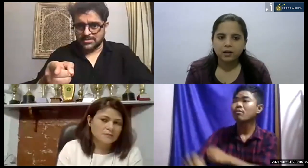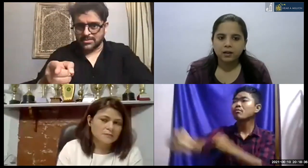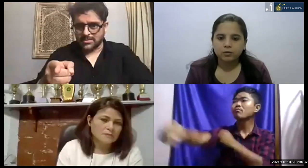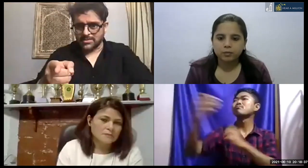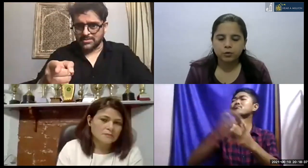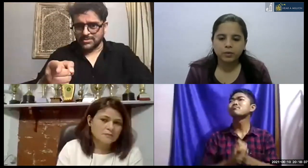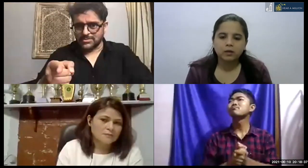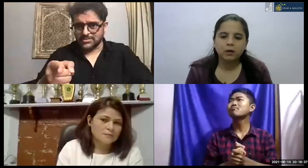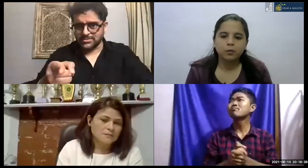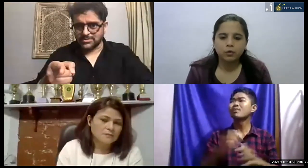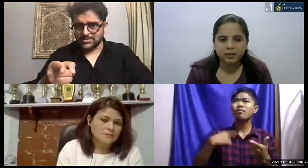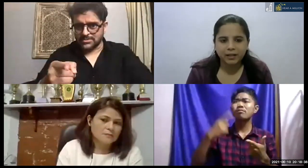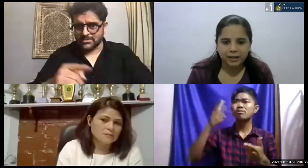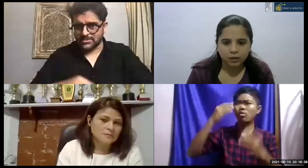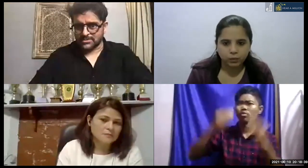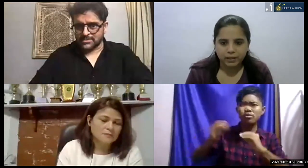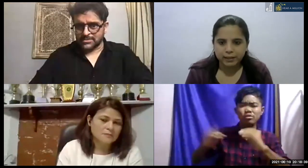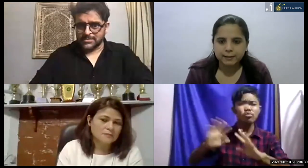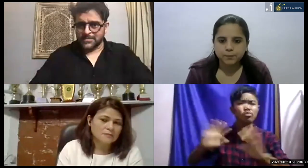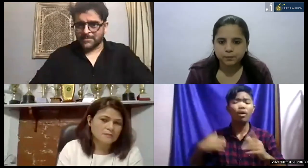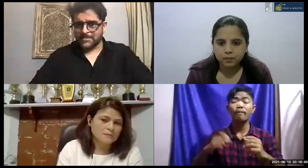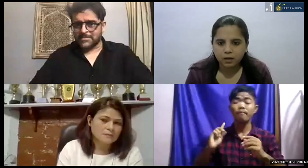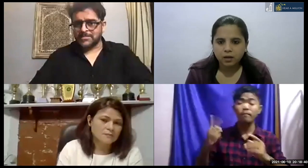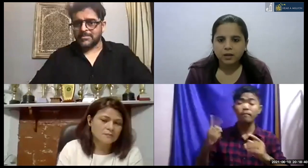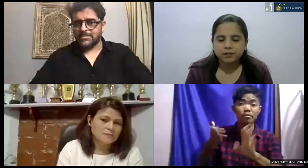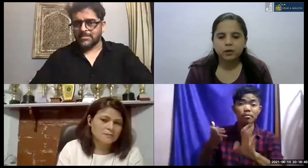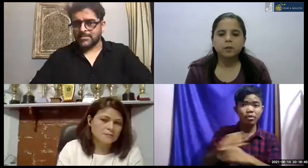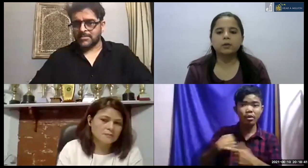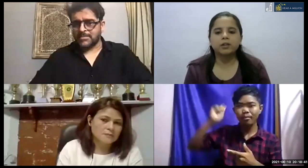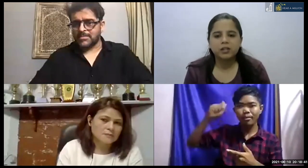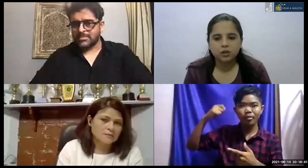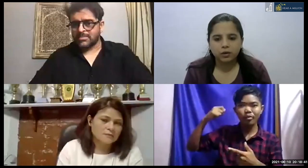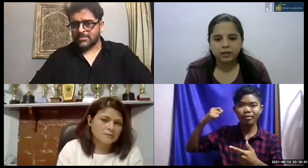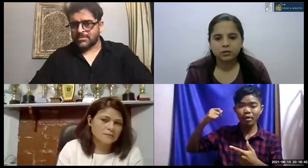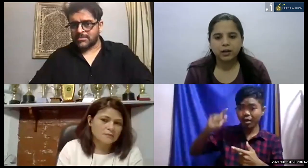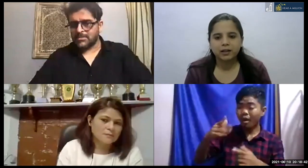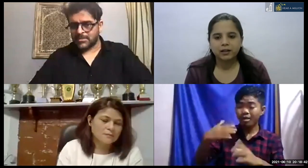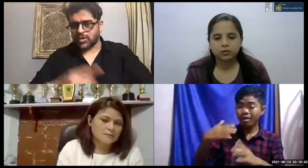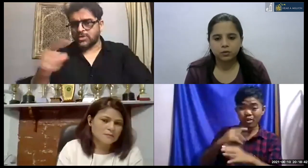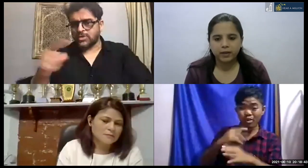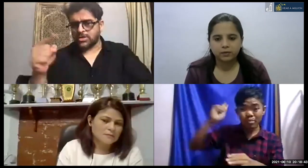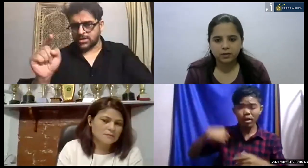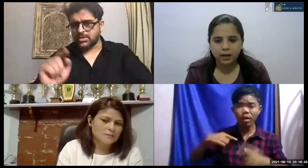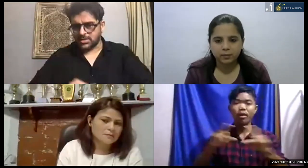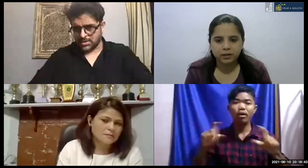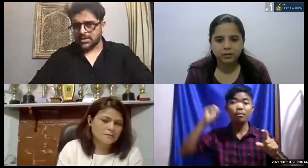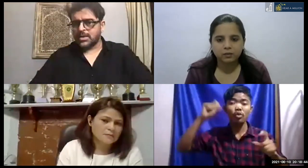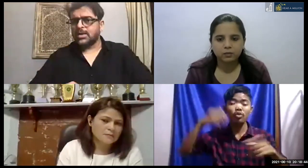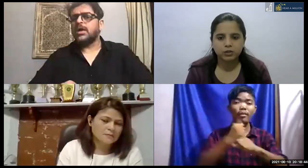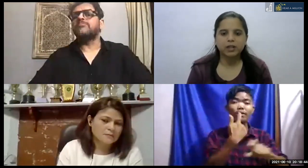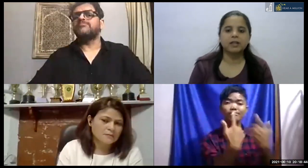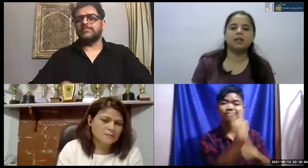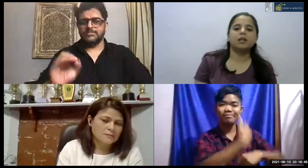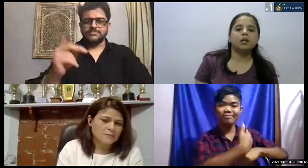try to be involved more with the adult one, correct? It's not about the teaching only. So earlier, so whenever, I mean, if they